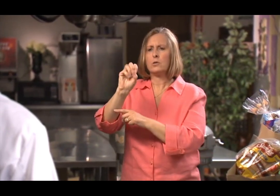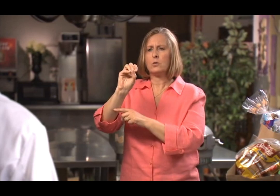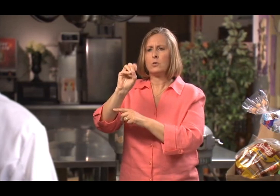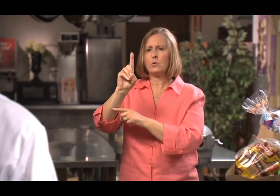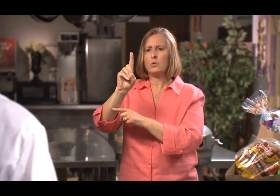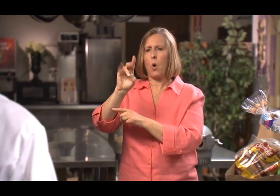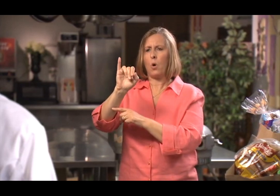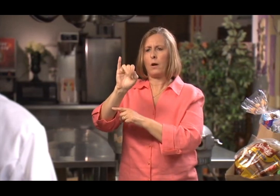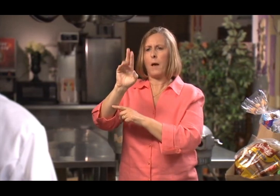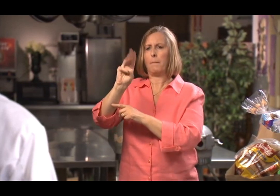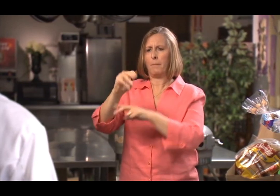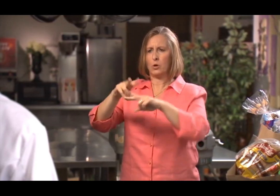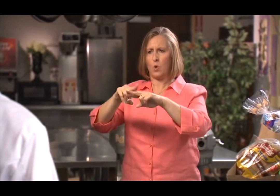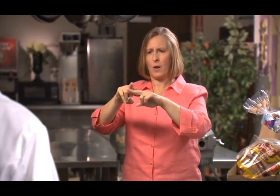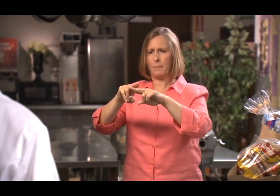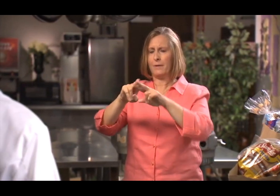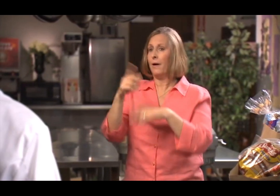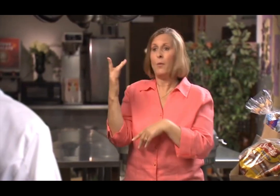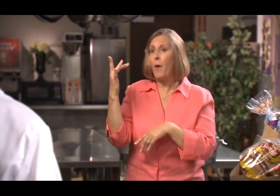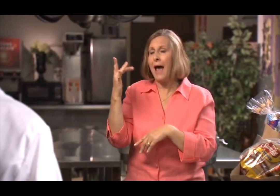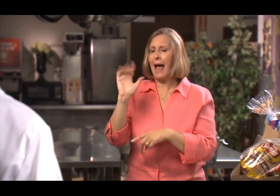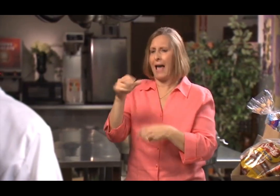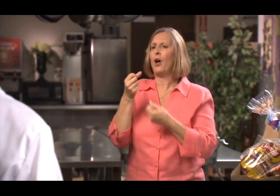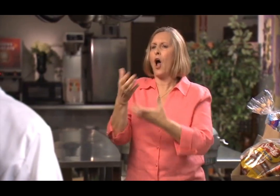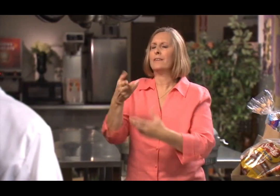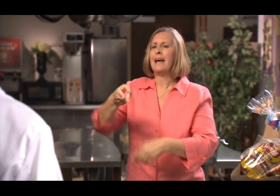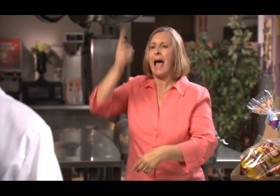your sodium, as it can lead to high blood pressure.